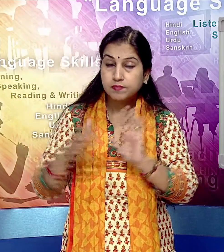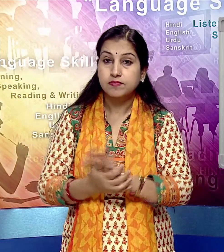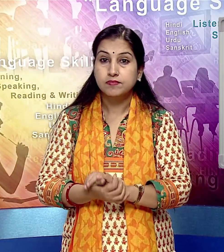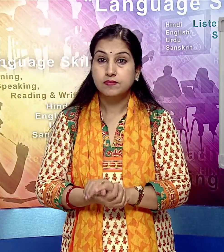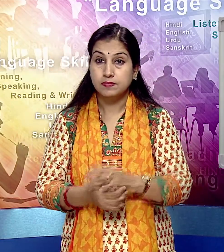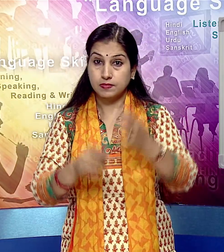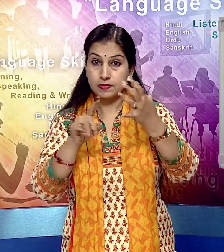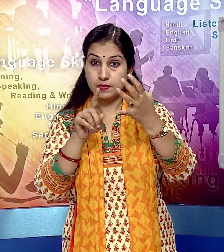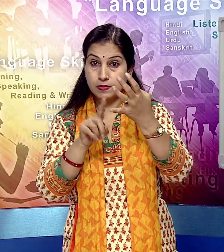milling,